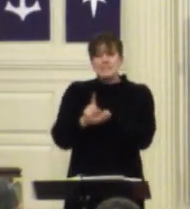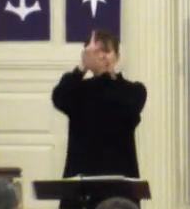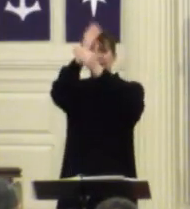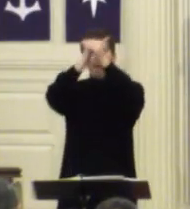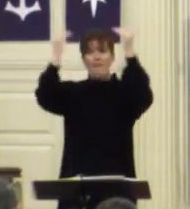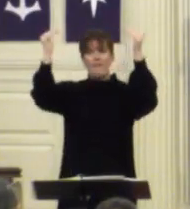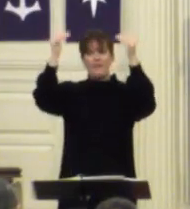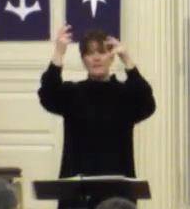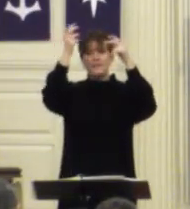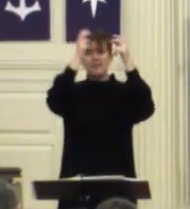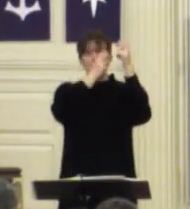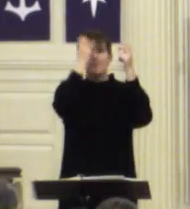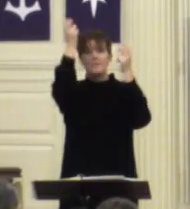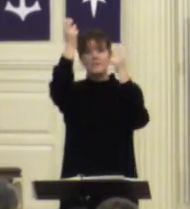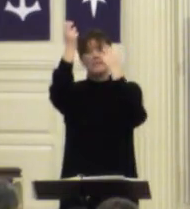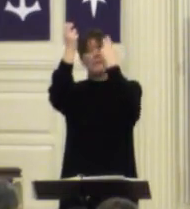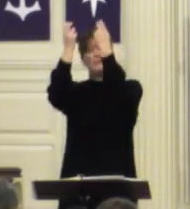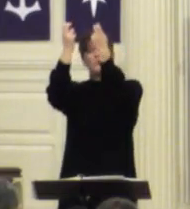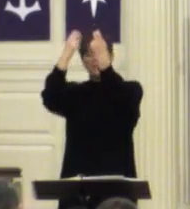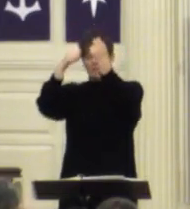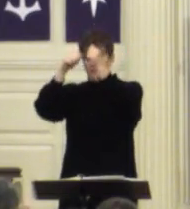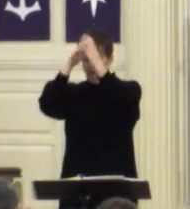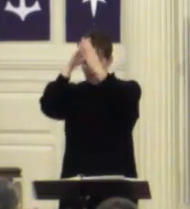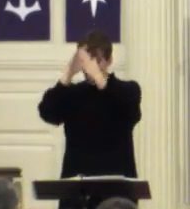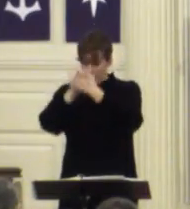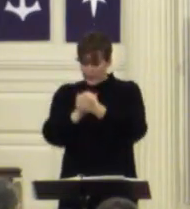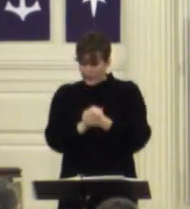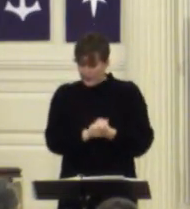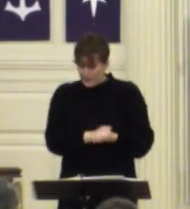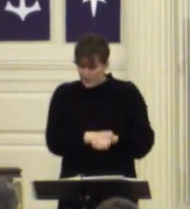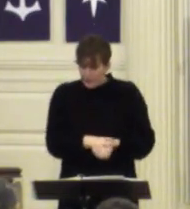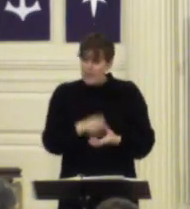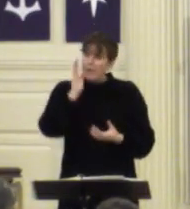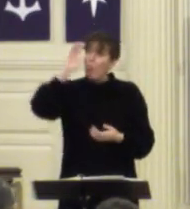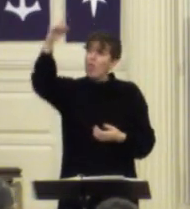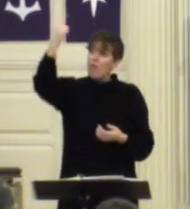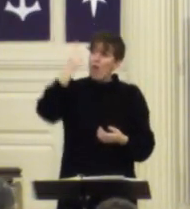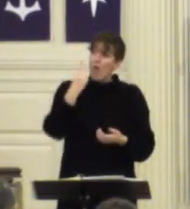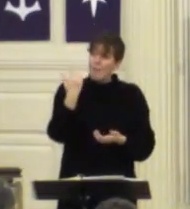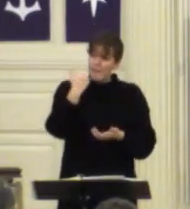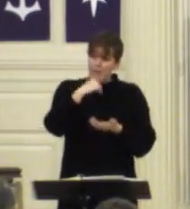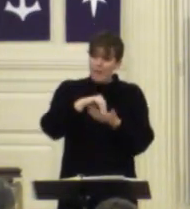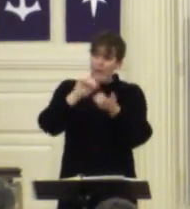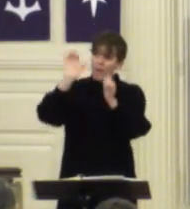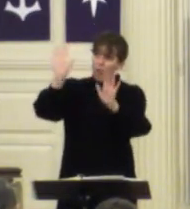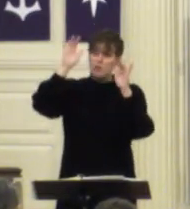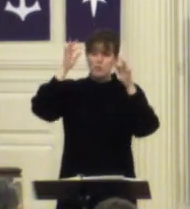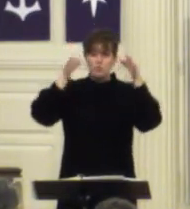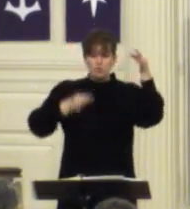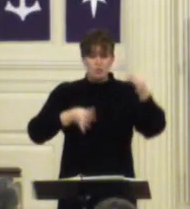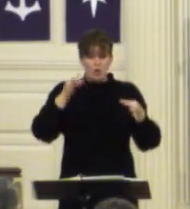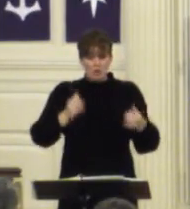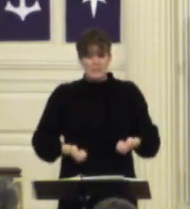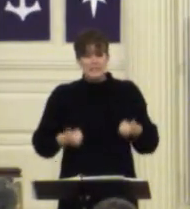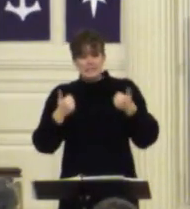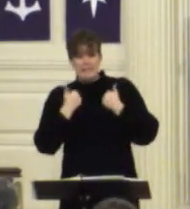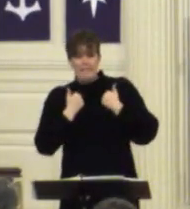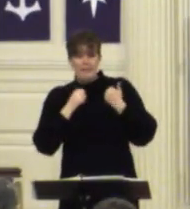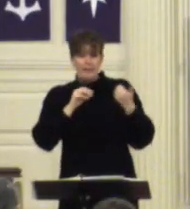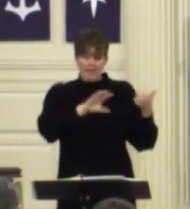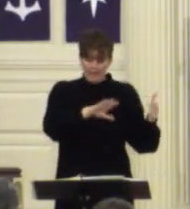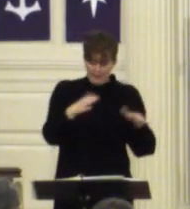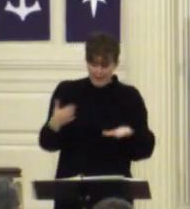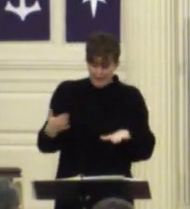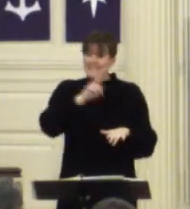is seated at the right hand of the Father. He will come again in glory to judge the living and the dead, and